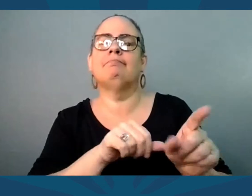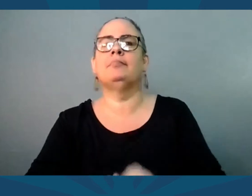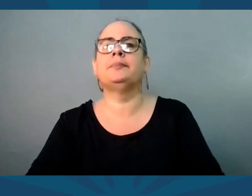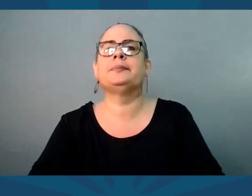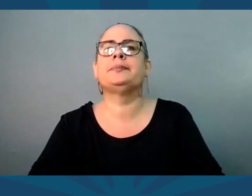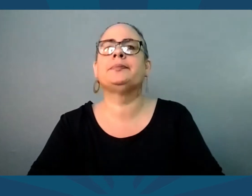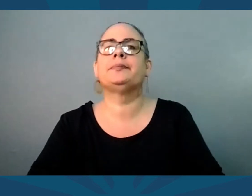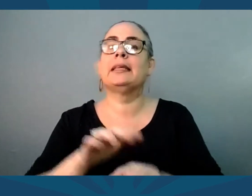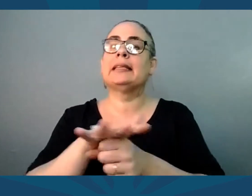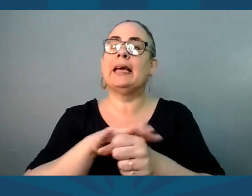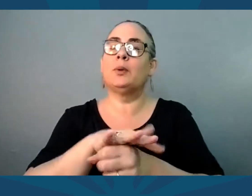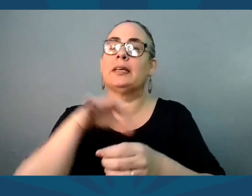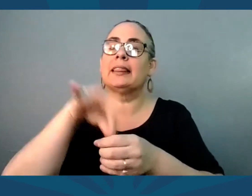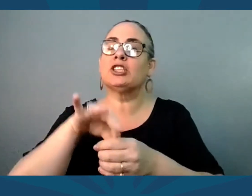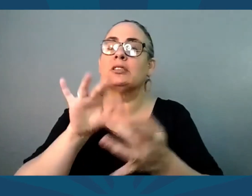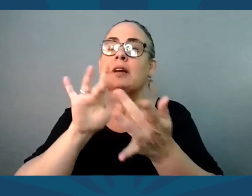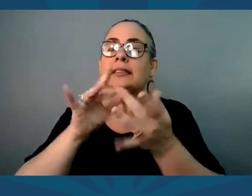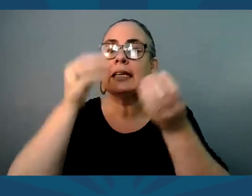accepted ID at the polls,